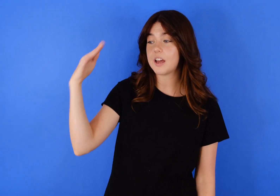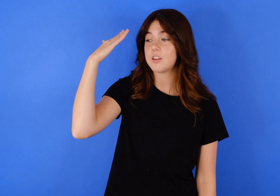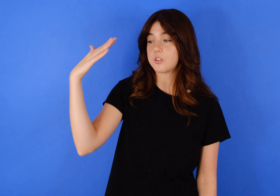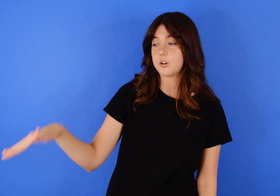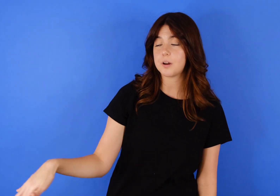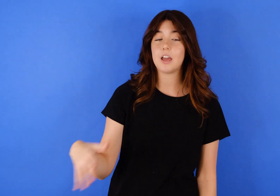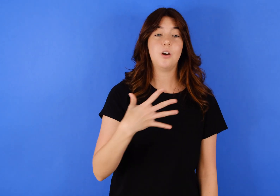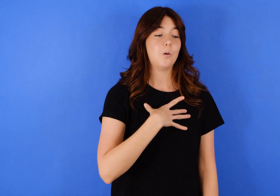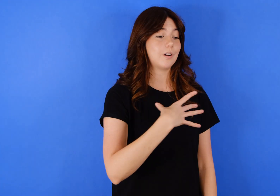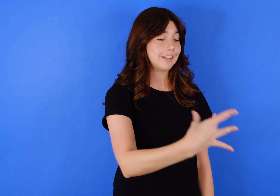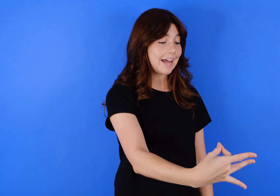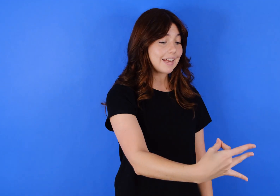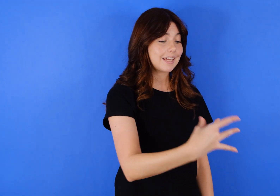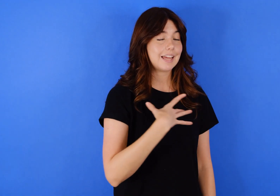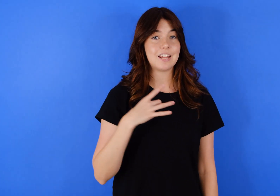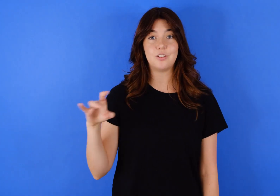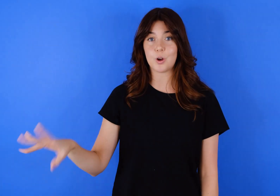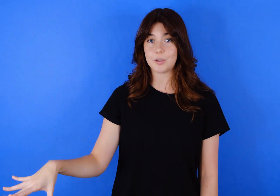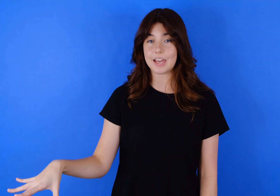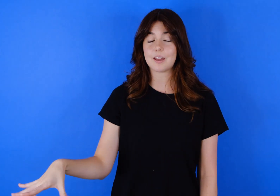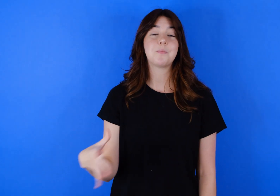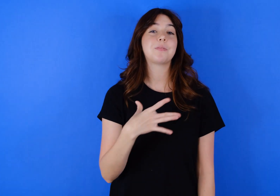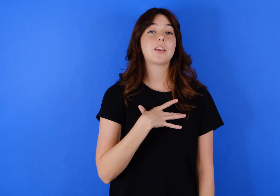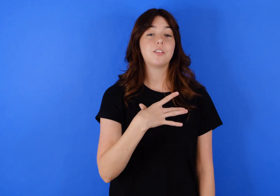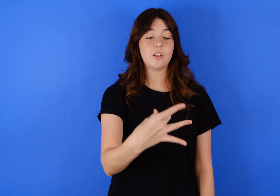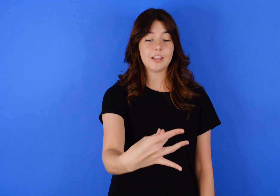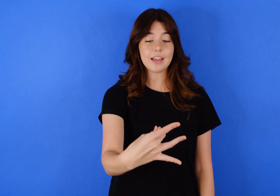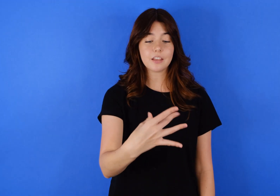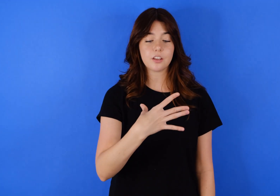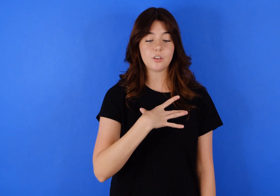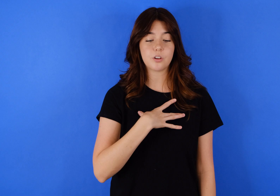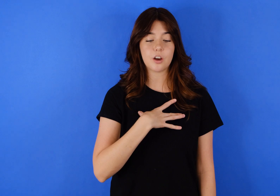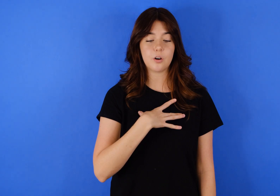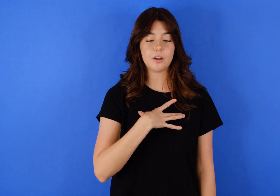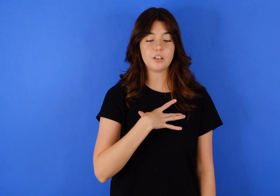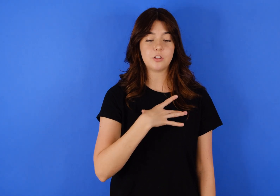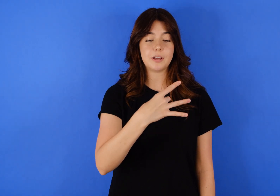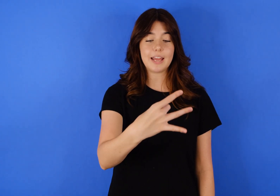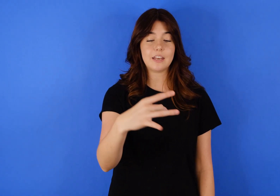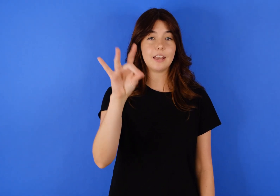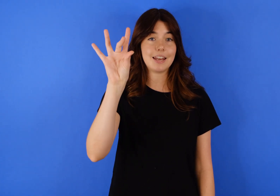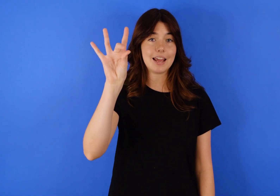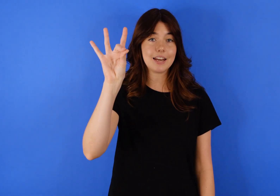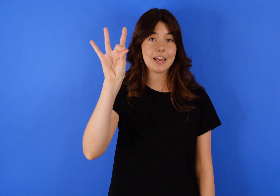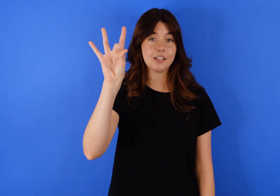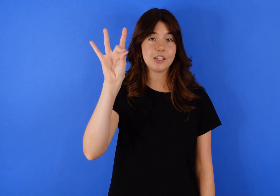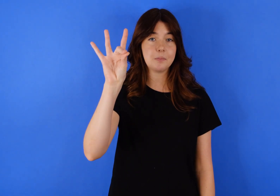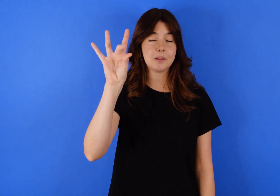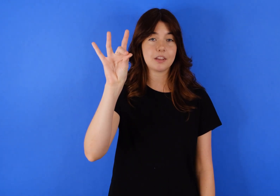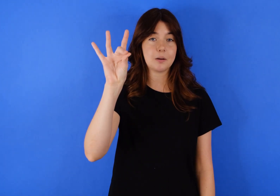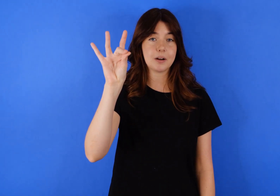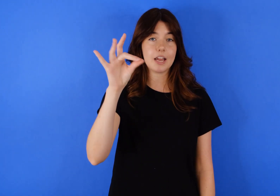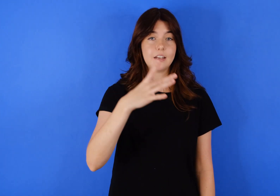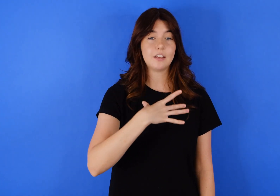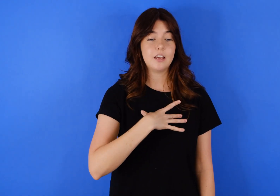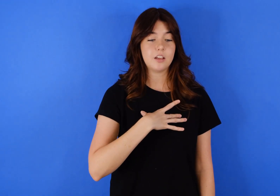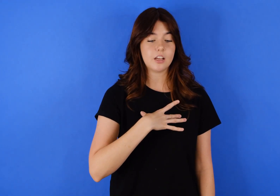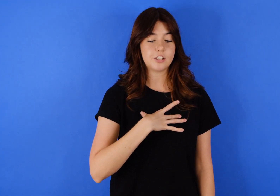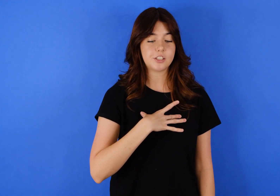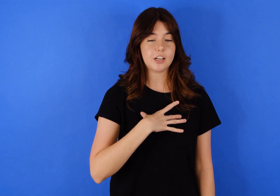you throw it away, or like and don't like. So like, you go into an 8 hand shape, like the number 8, you touch your